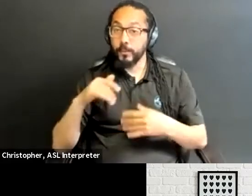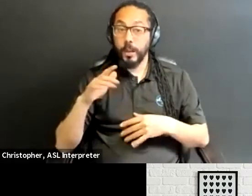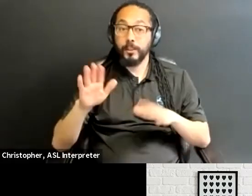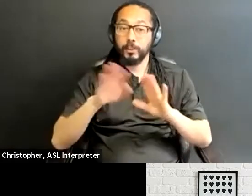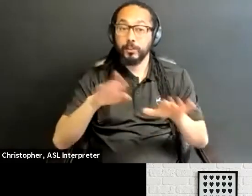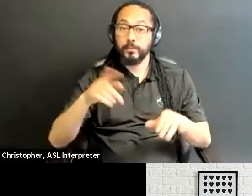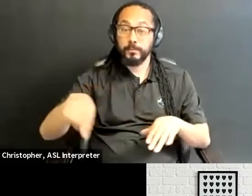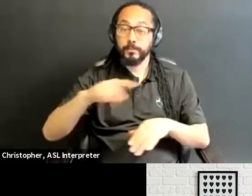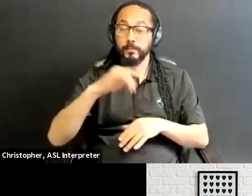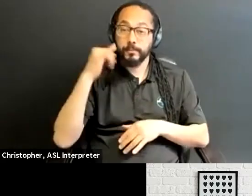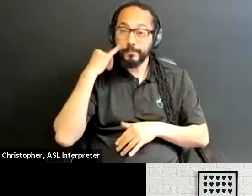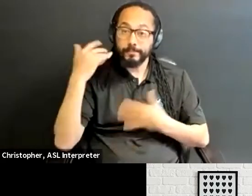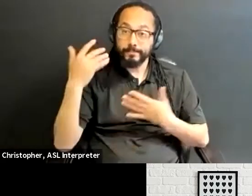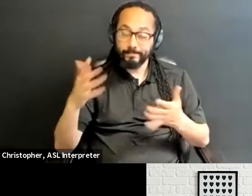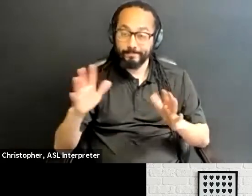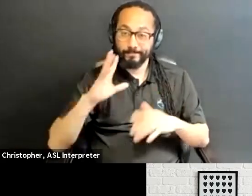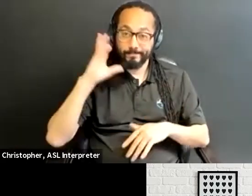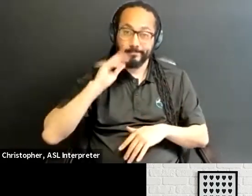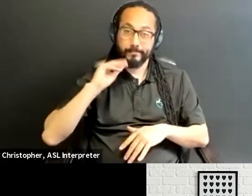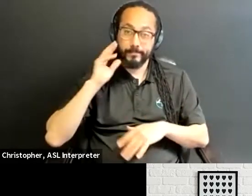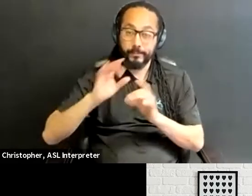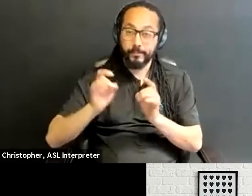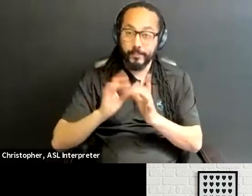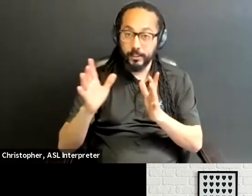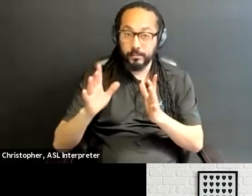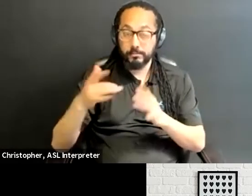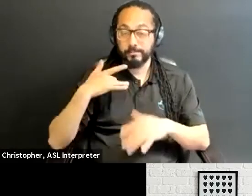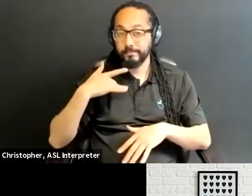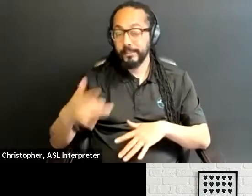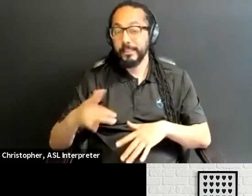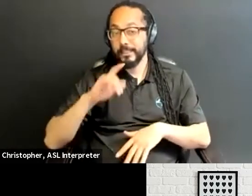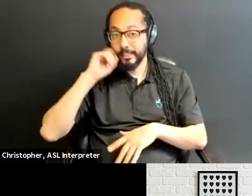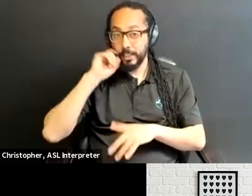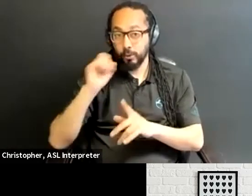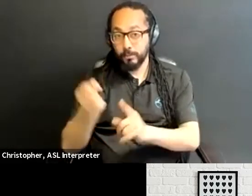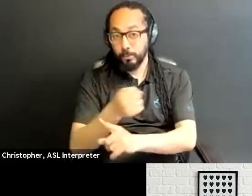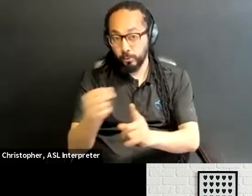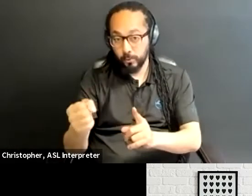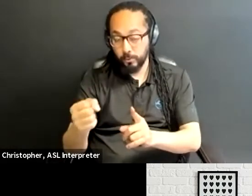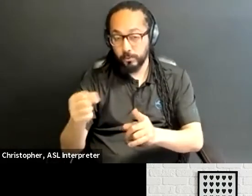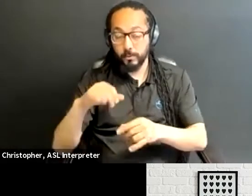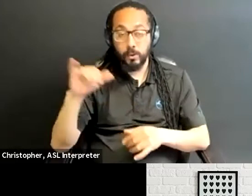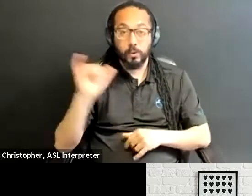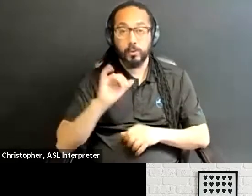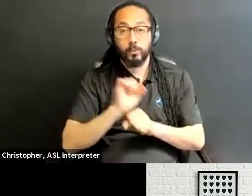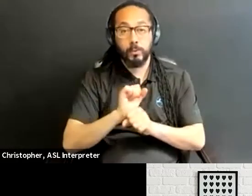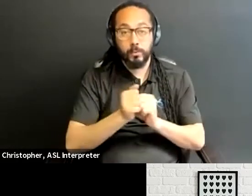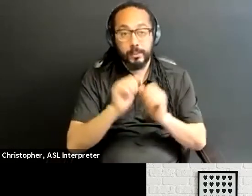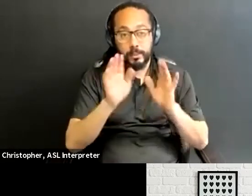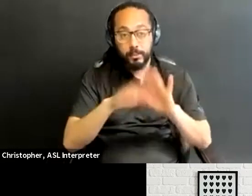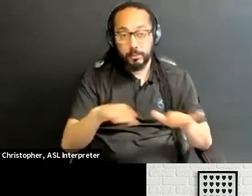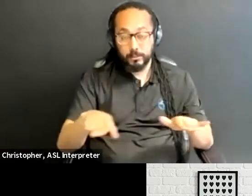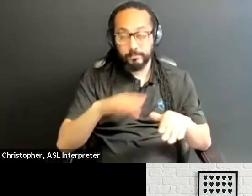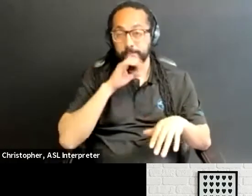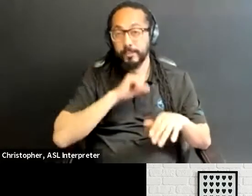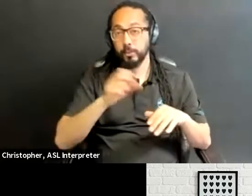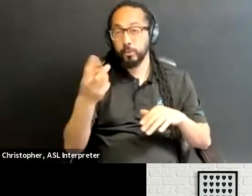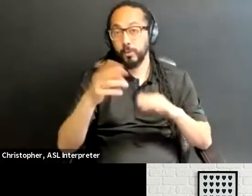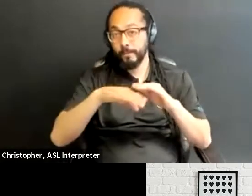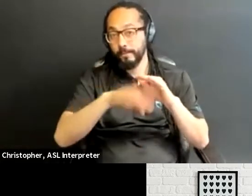of interpersonal violence, quite often sexual abuse. We also work with kids under the age of 12 who